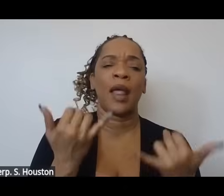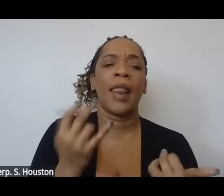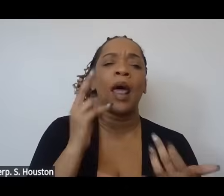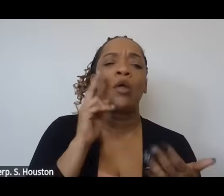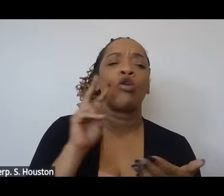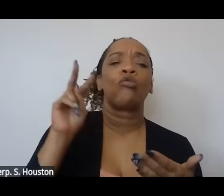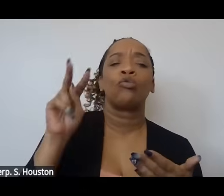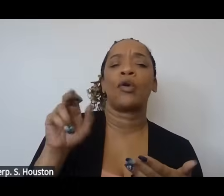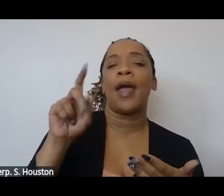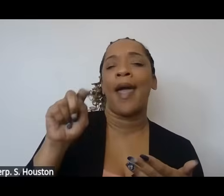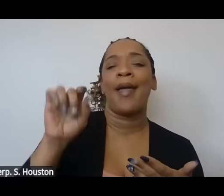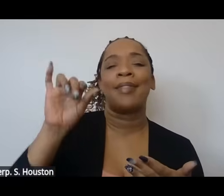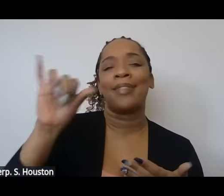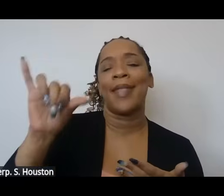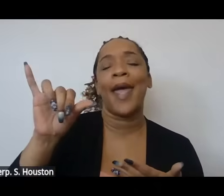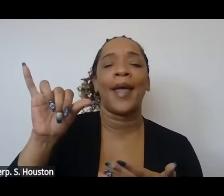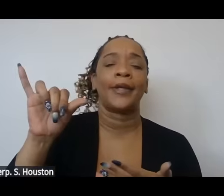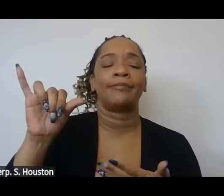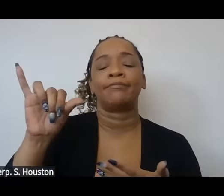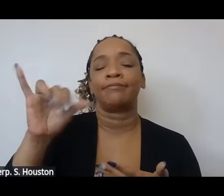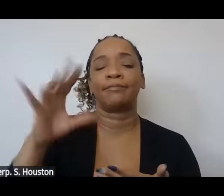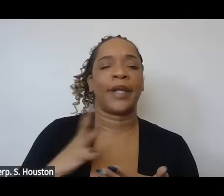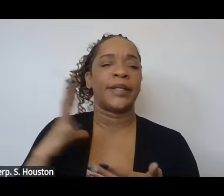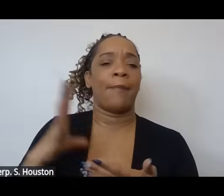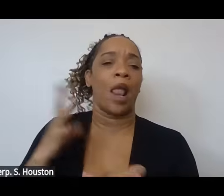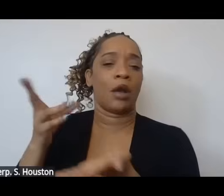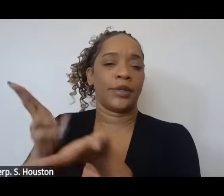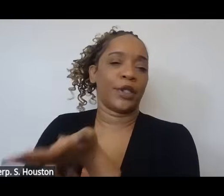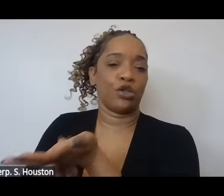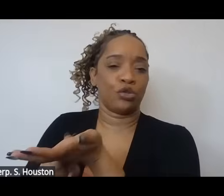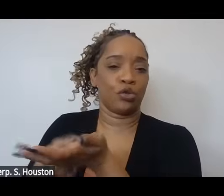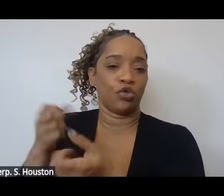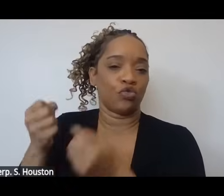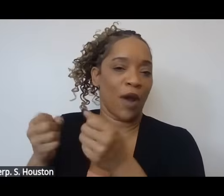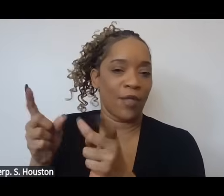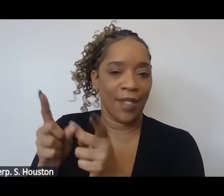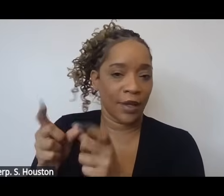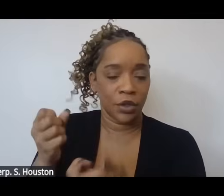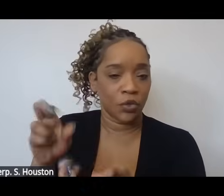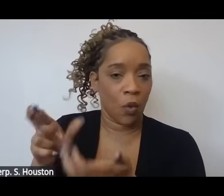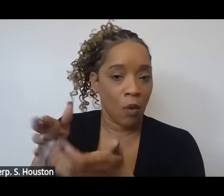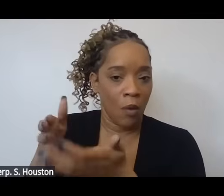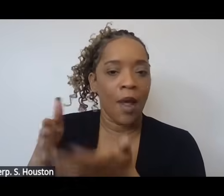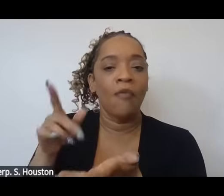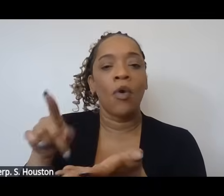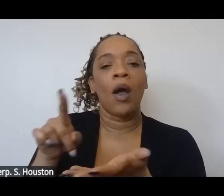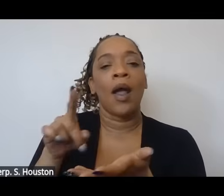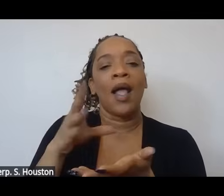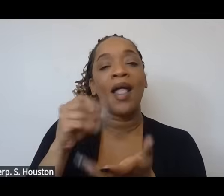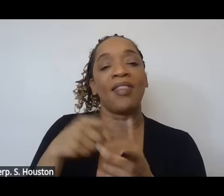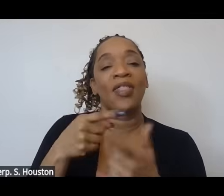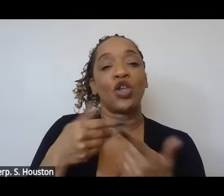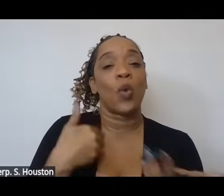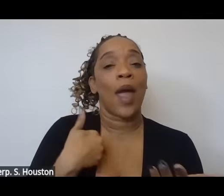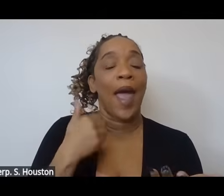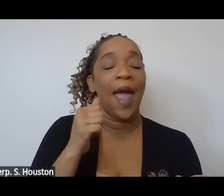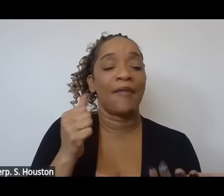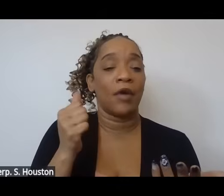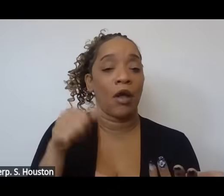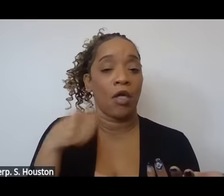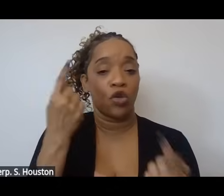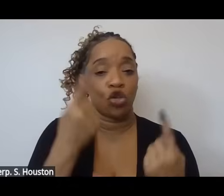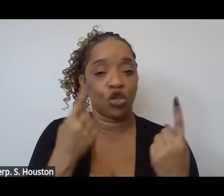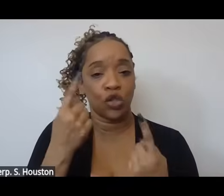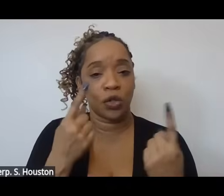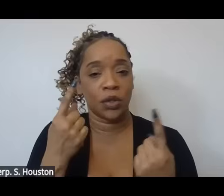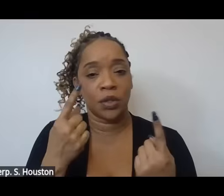right? And so then you have another set of considerations, like perhaps what would happen is that the 8 pages would match the exemplar